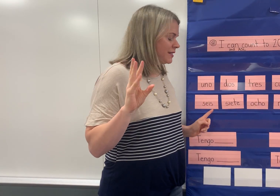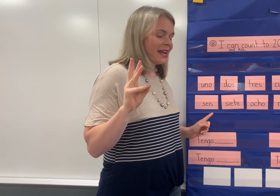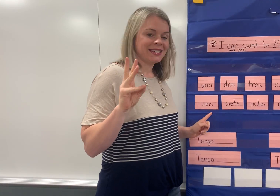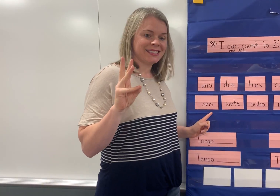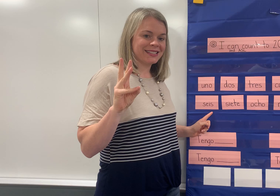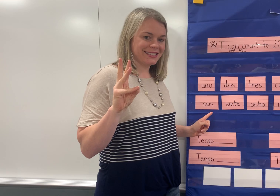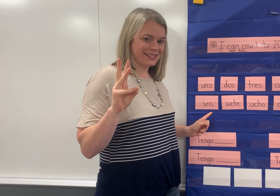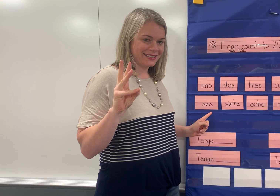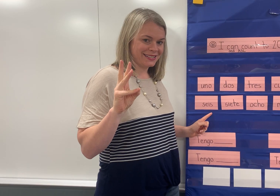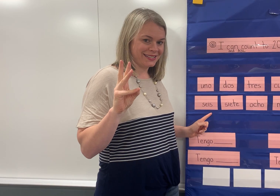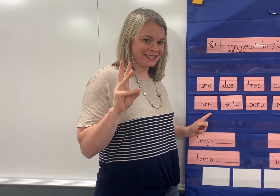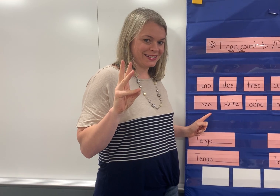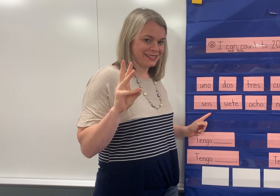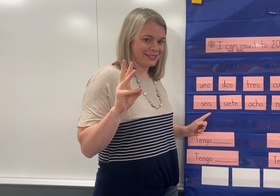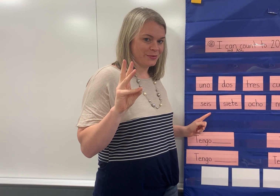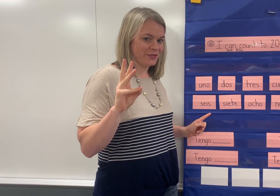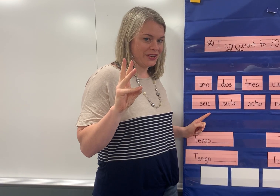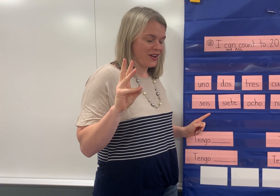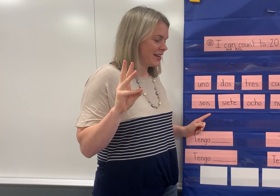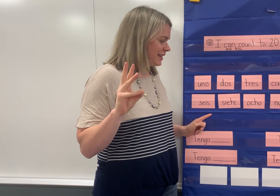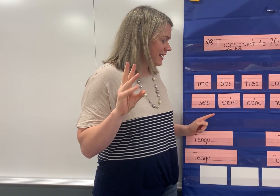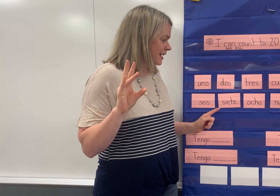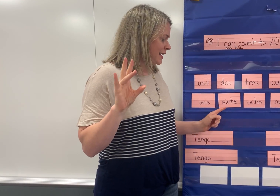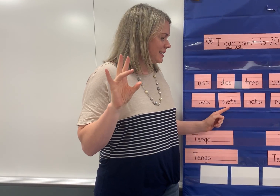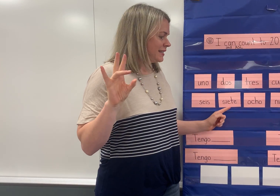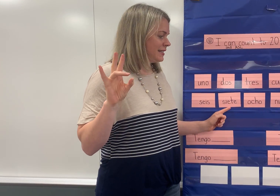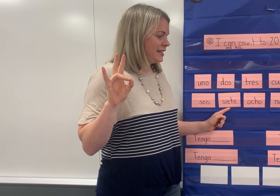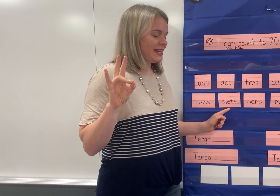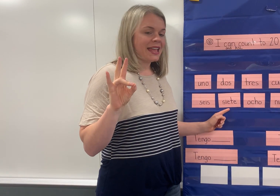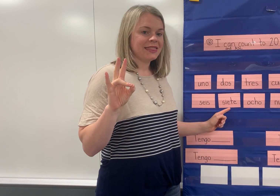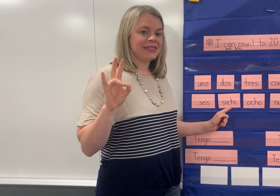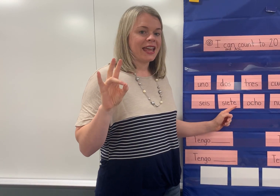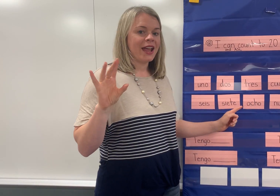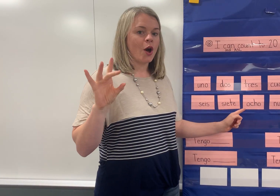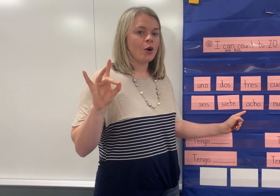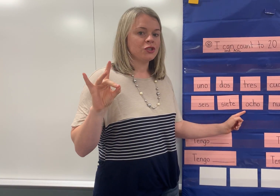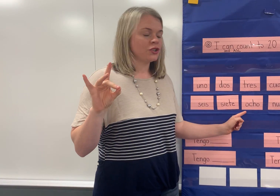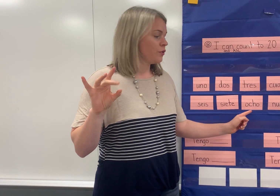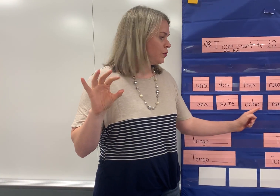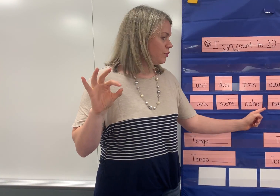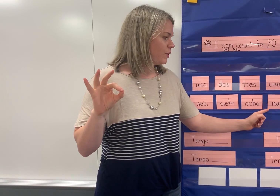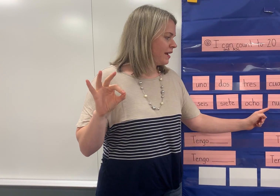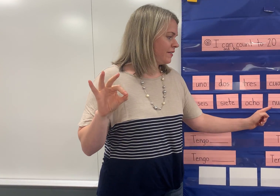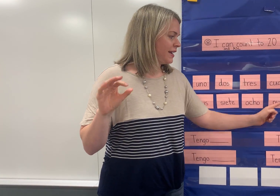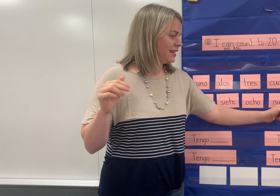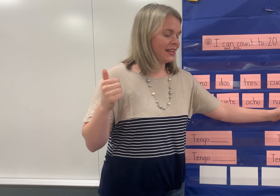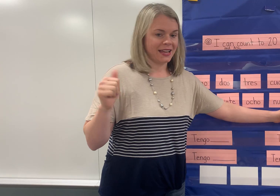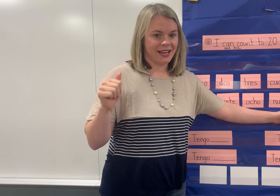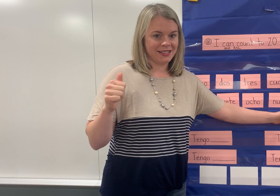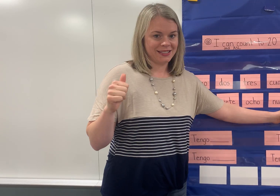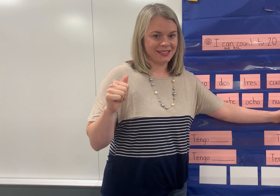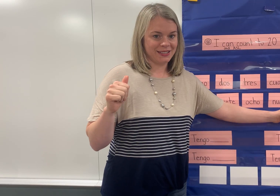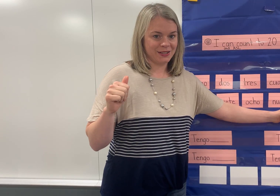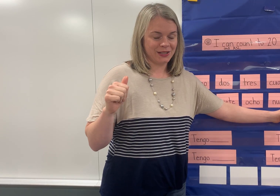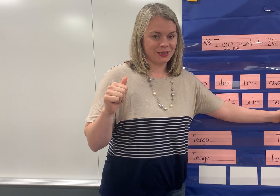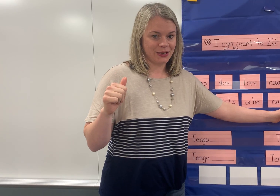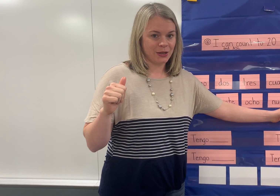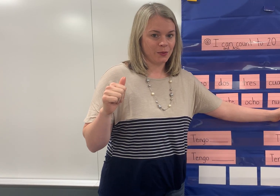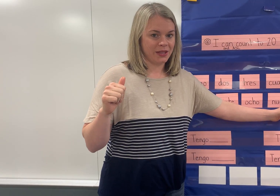6. Moving on. 7, 8, 9, 10. With